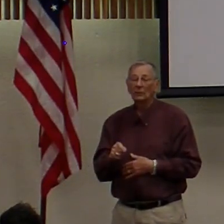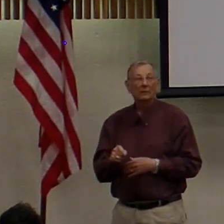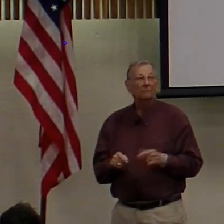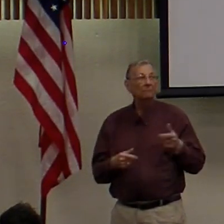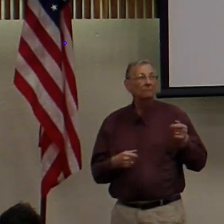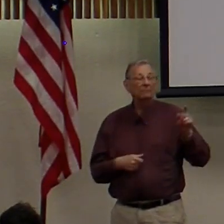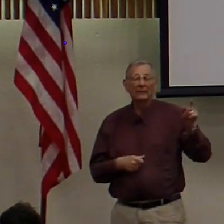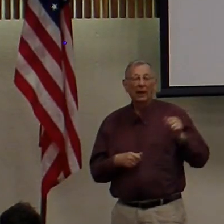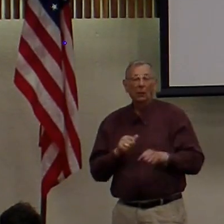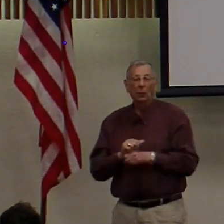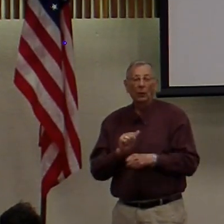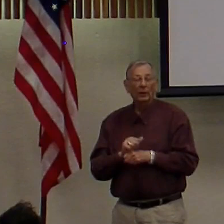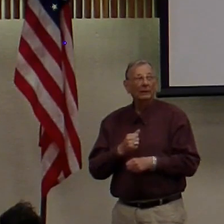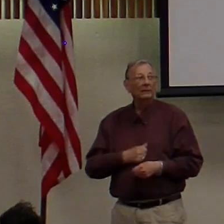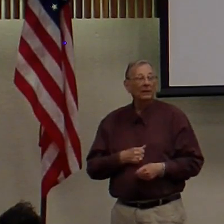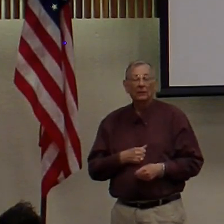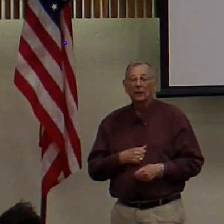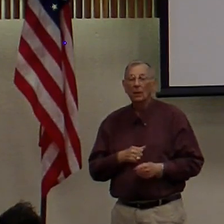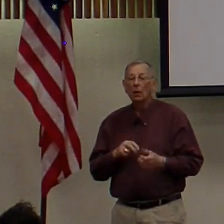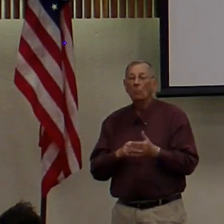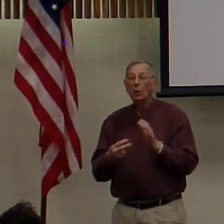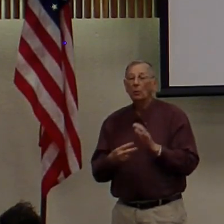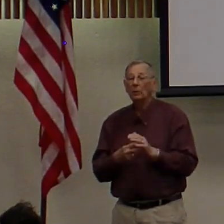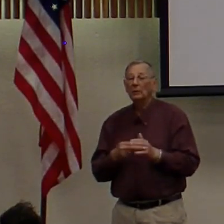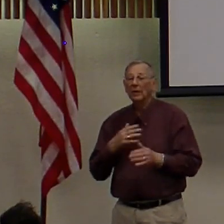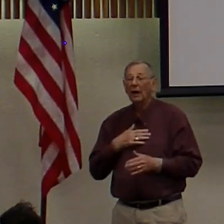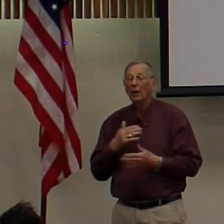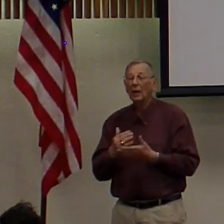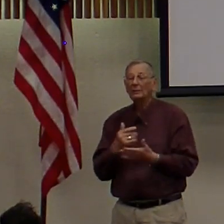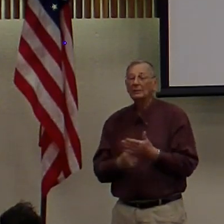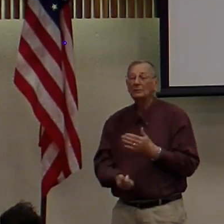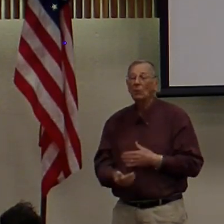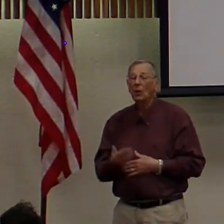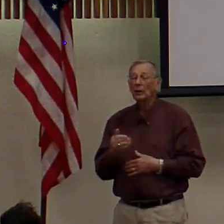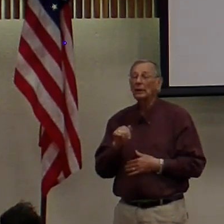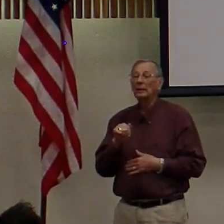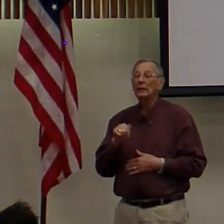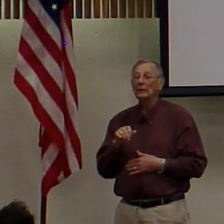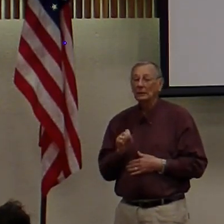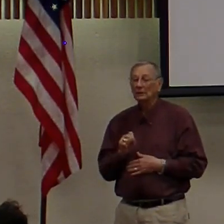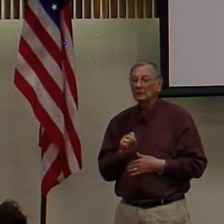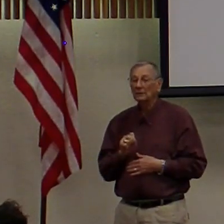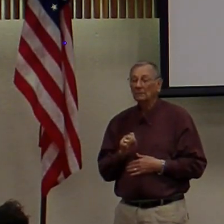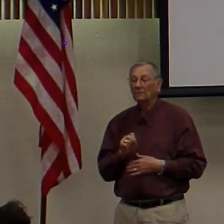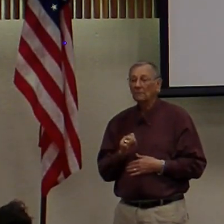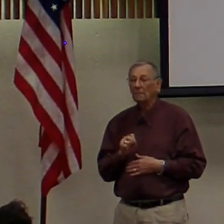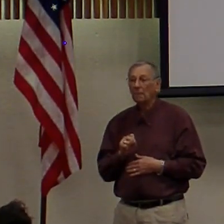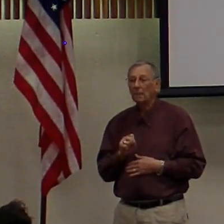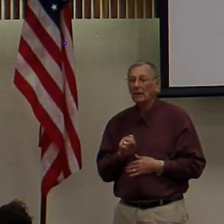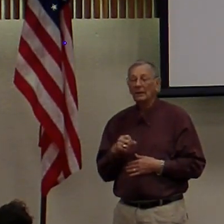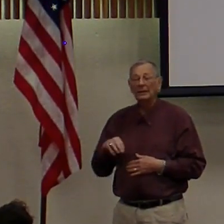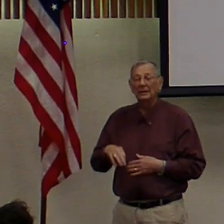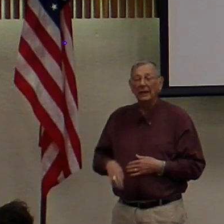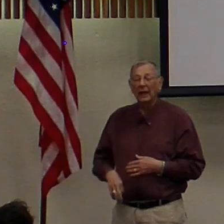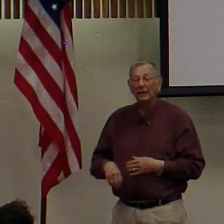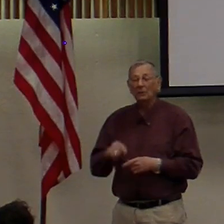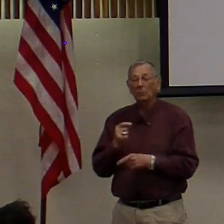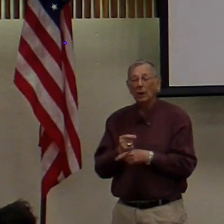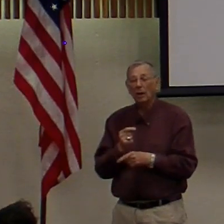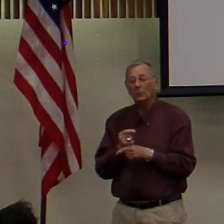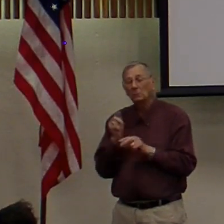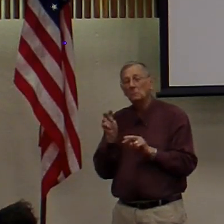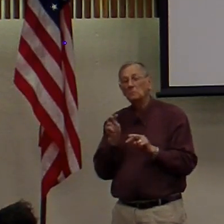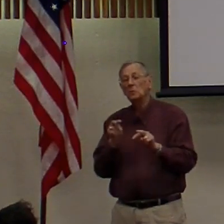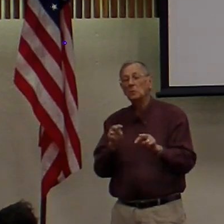working. The purpose of our lesson this morning is to gain the proper perspective